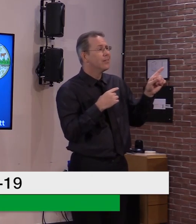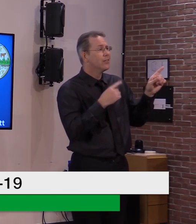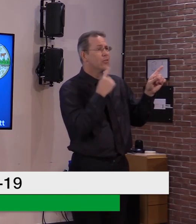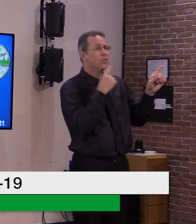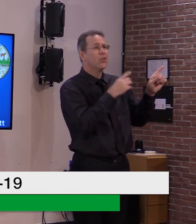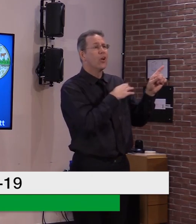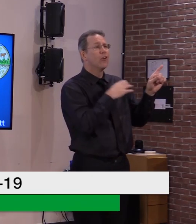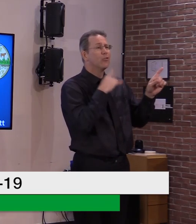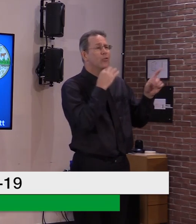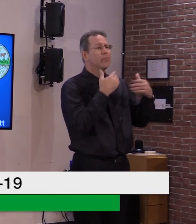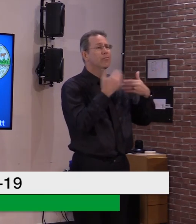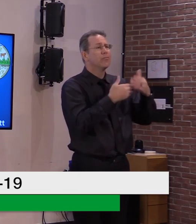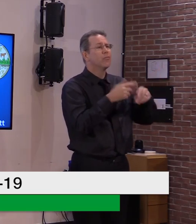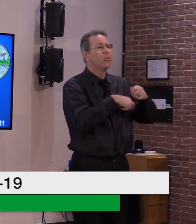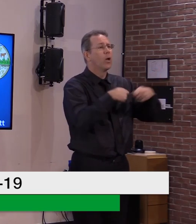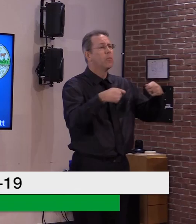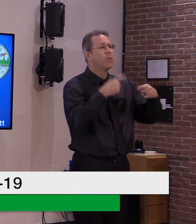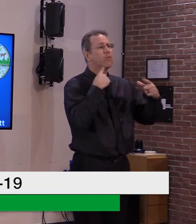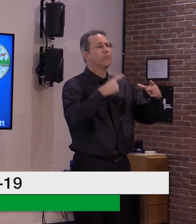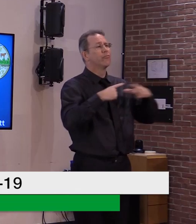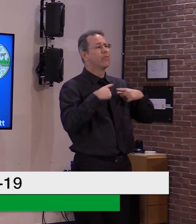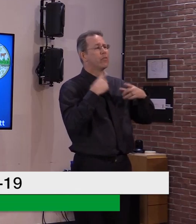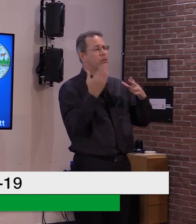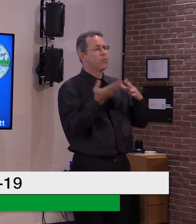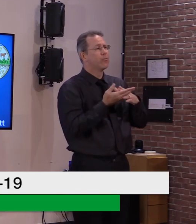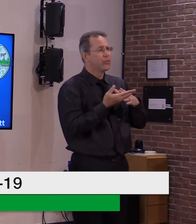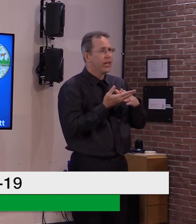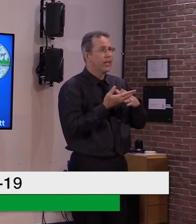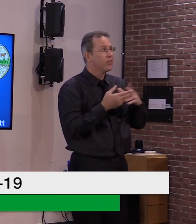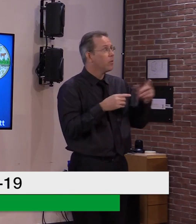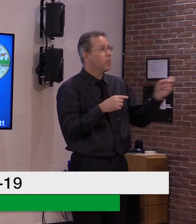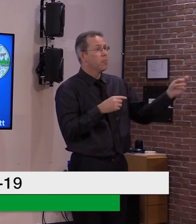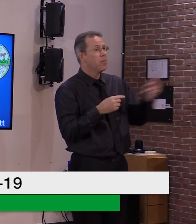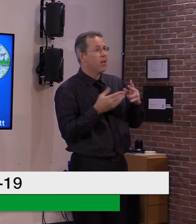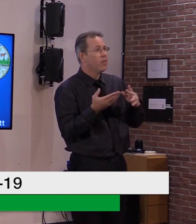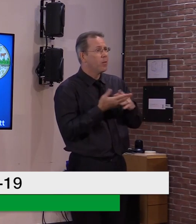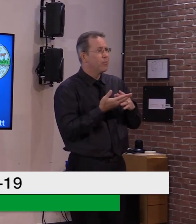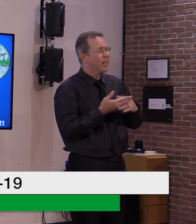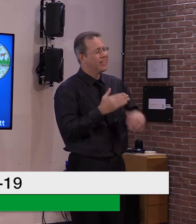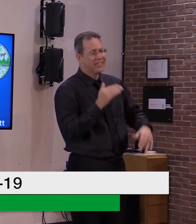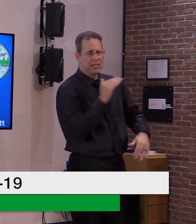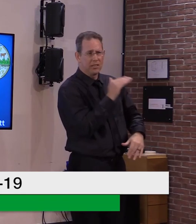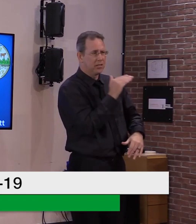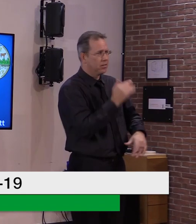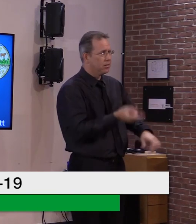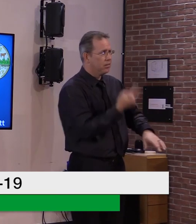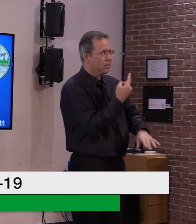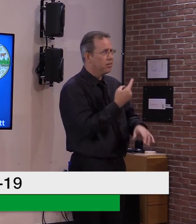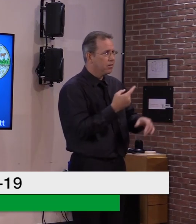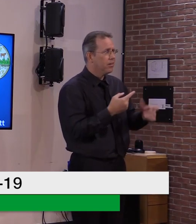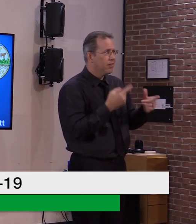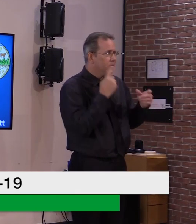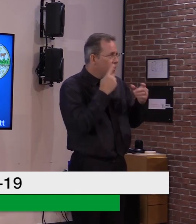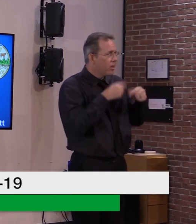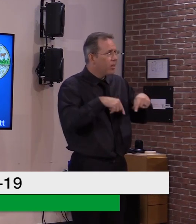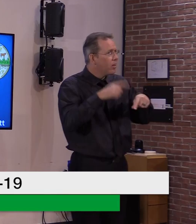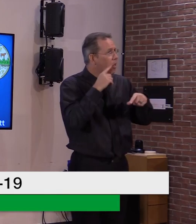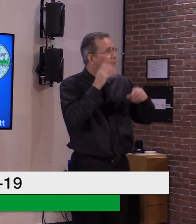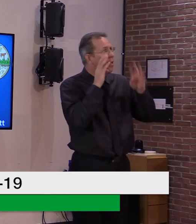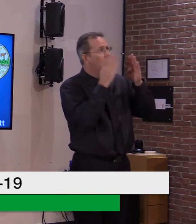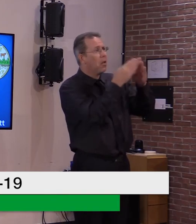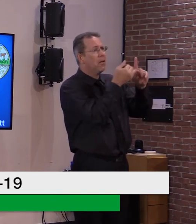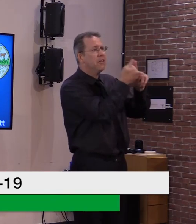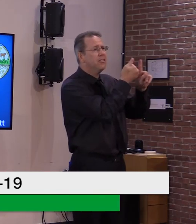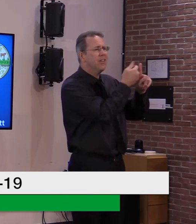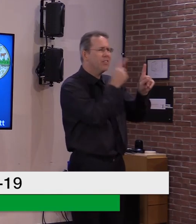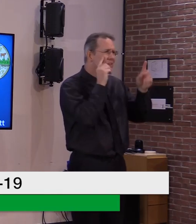action make the best deal they can come together and do what's right for the for the people and it may not be everything